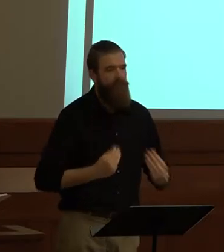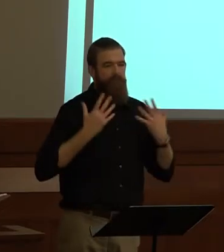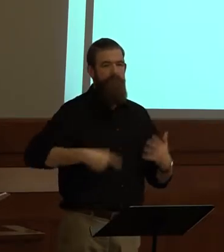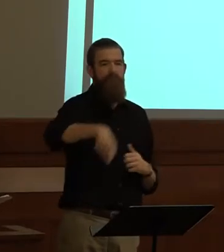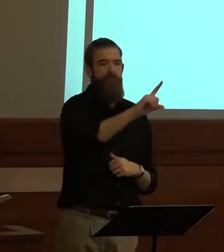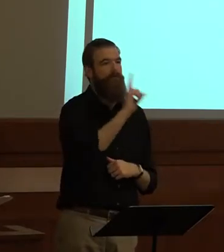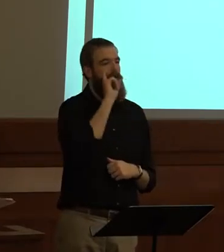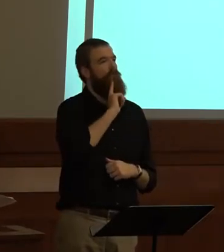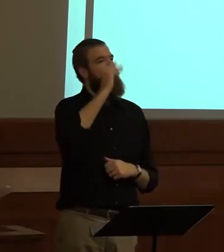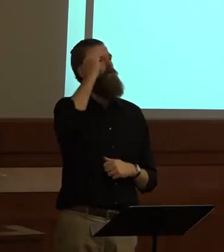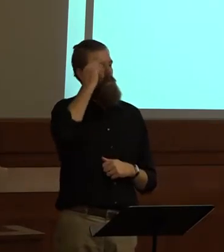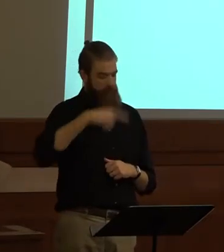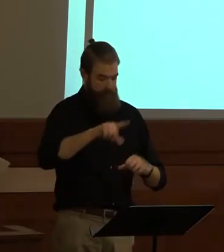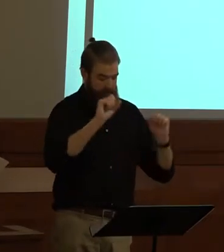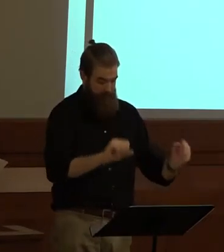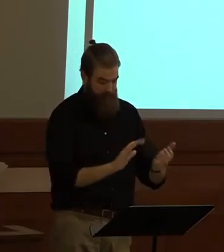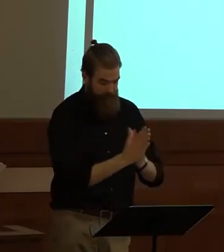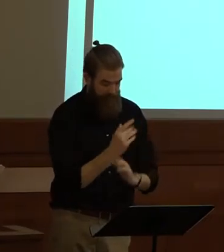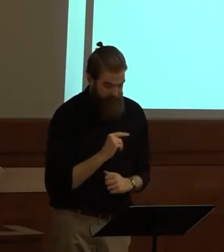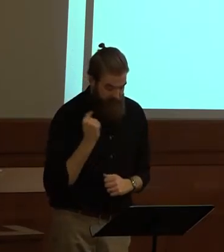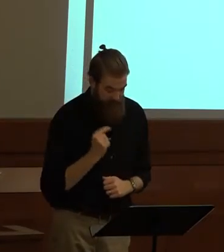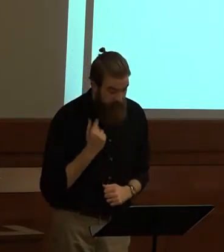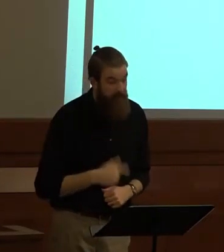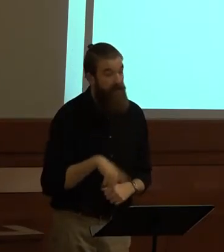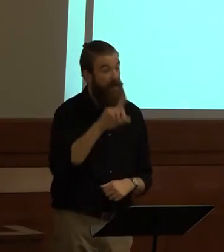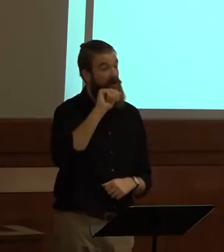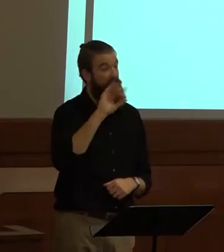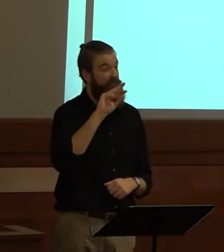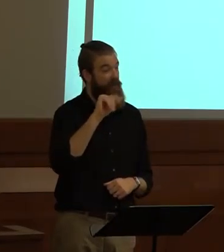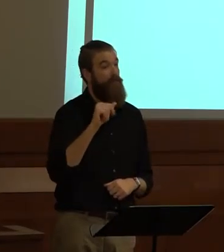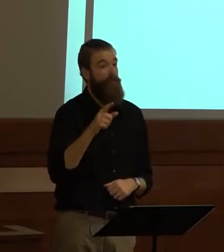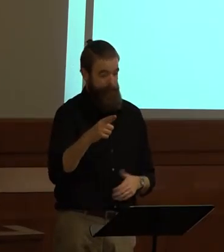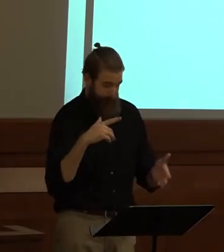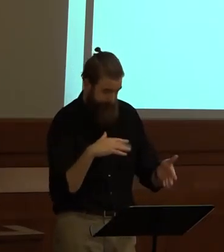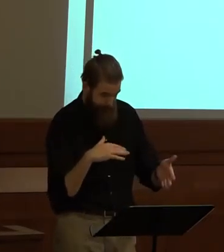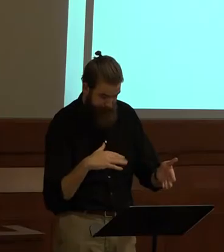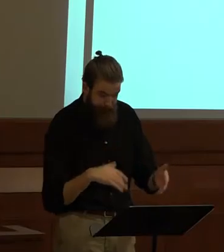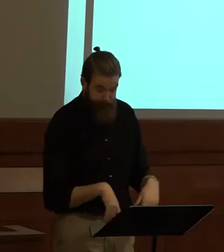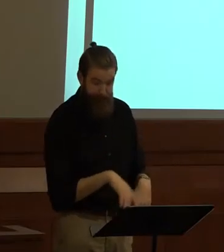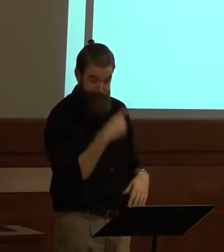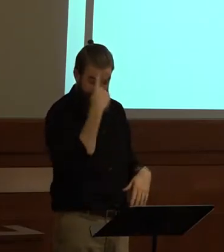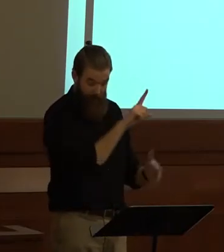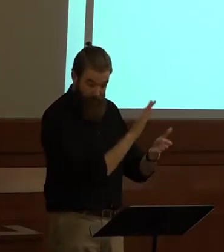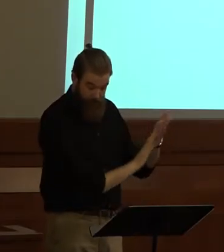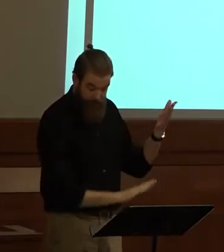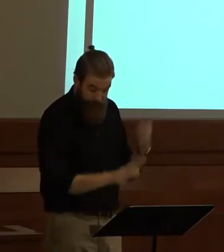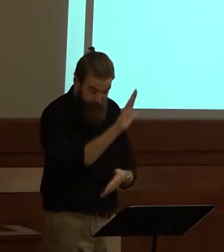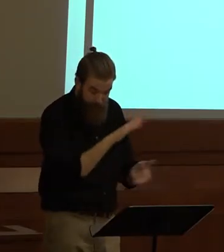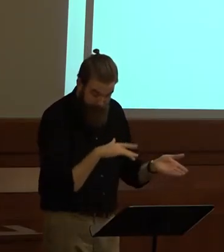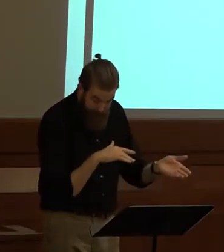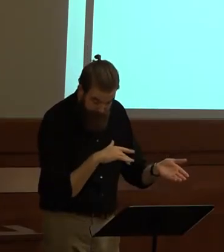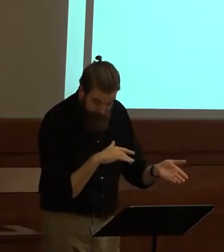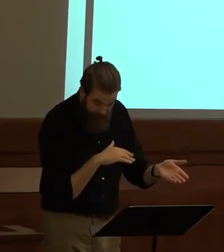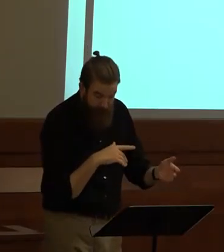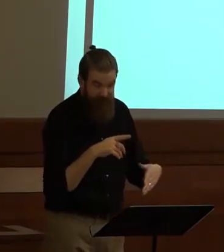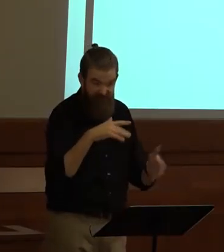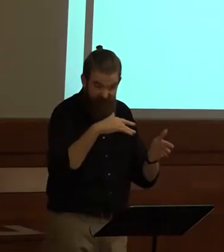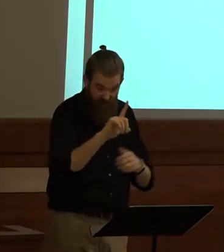of the lecture, following the movements of the lips with great concentration, thus using his eyes to replace his